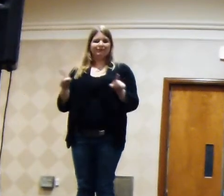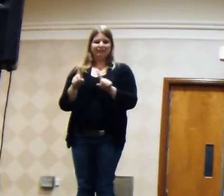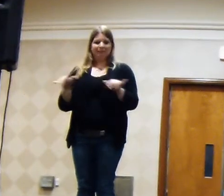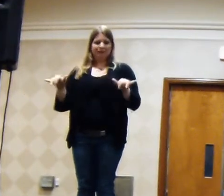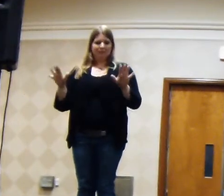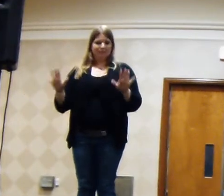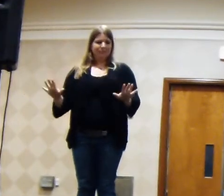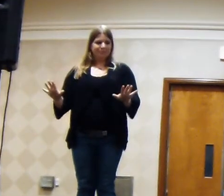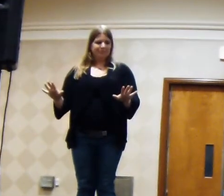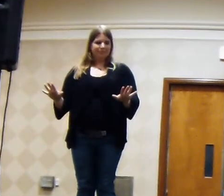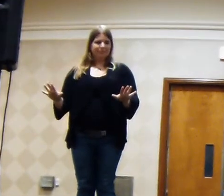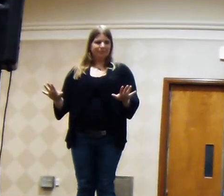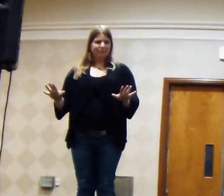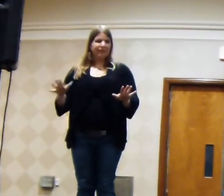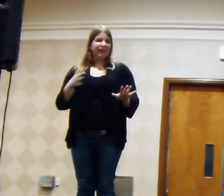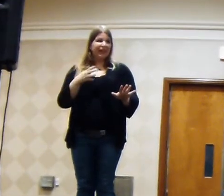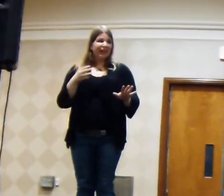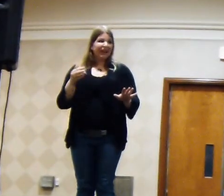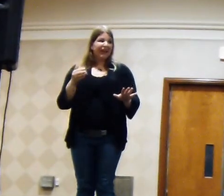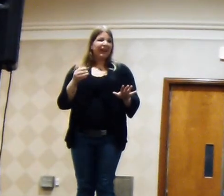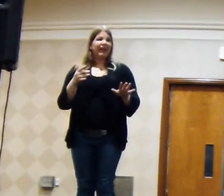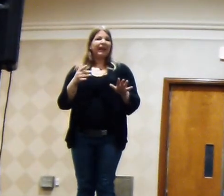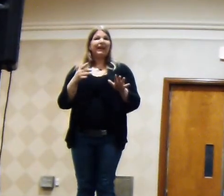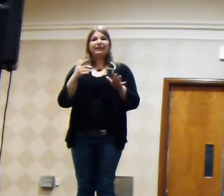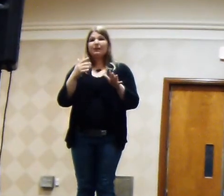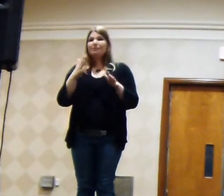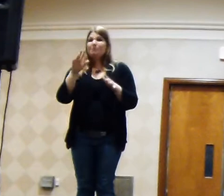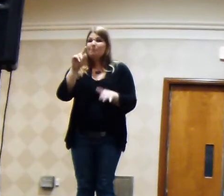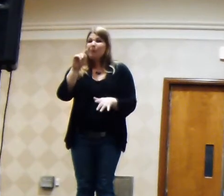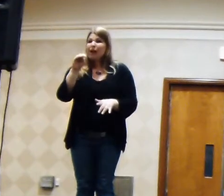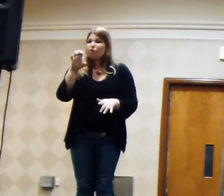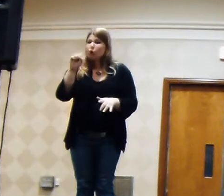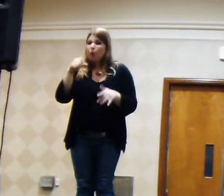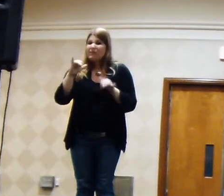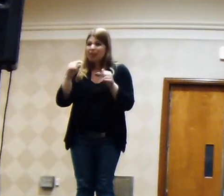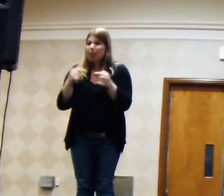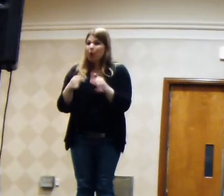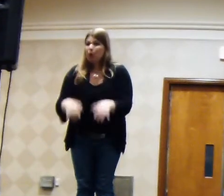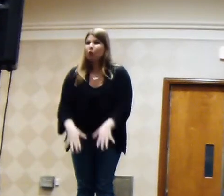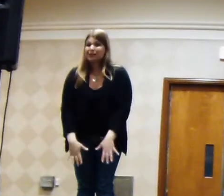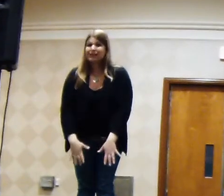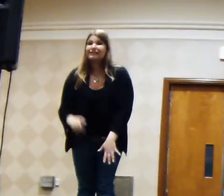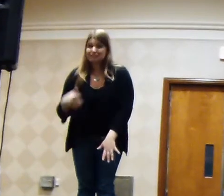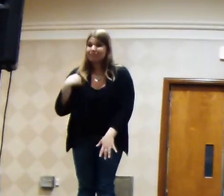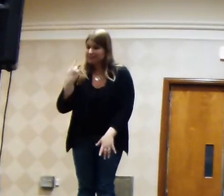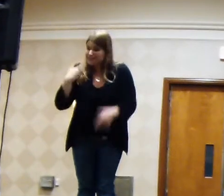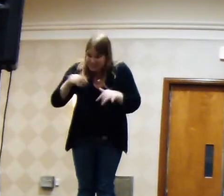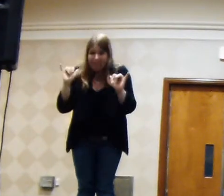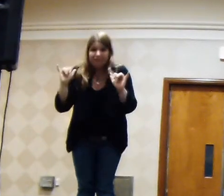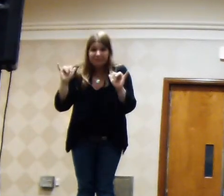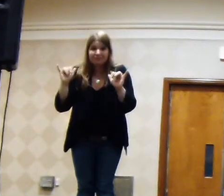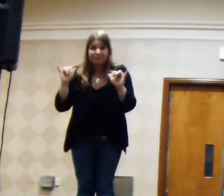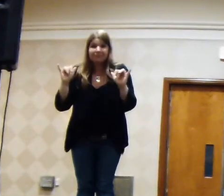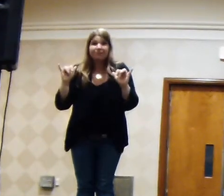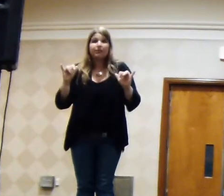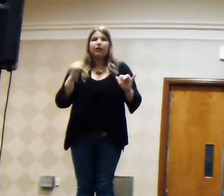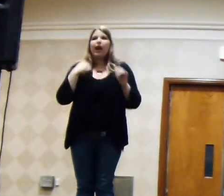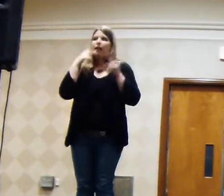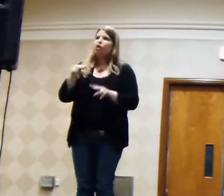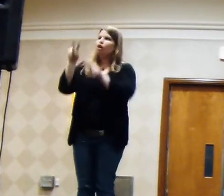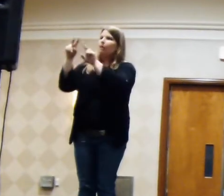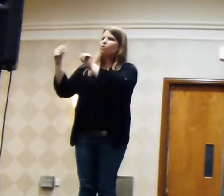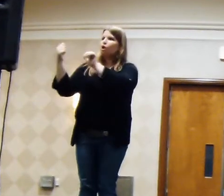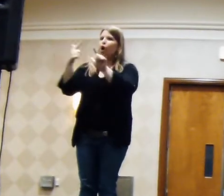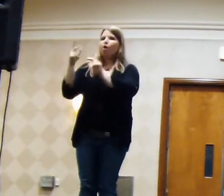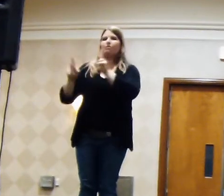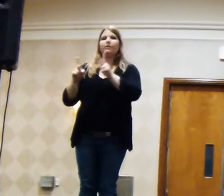shoulder's still injured from it. It's really hard, but it's a great show, and I really admire everybody who's on it. And I